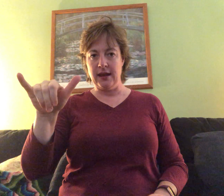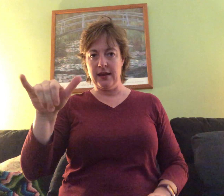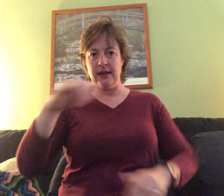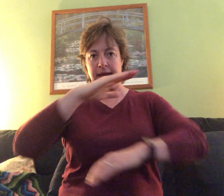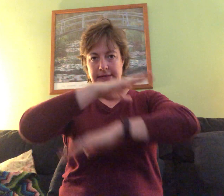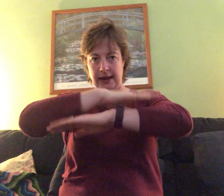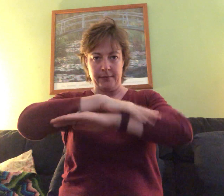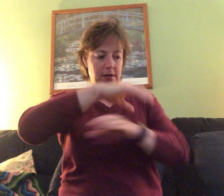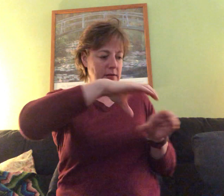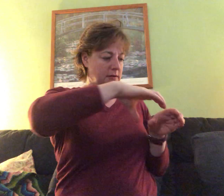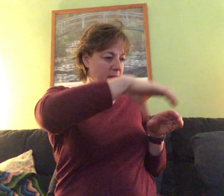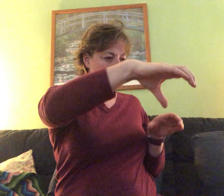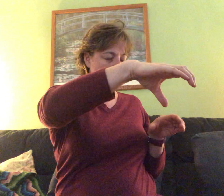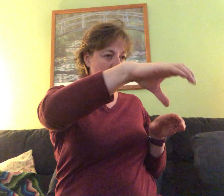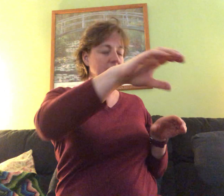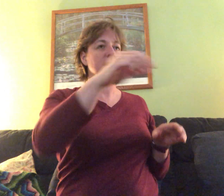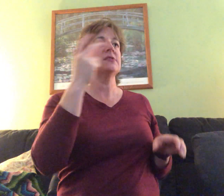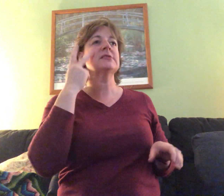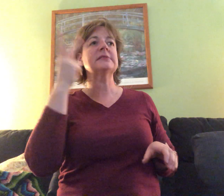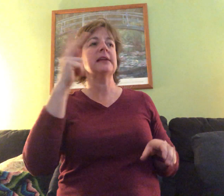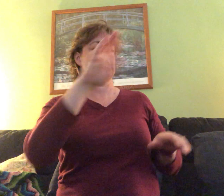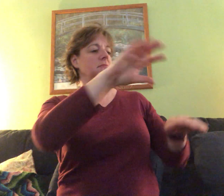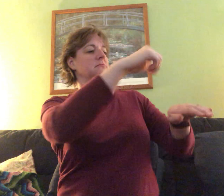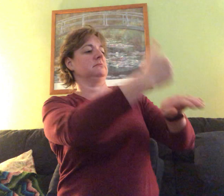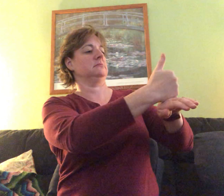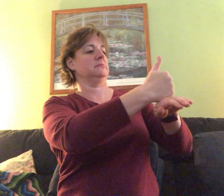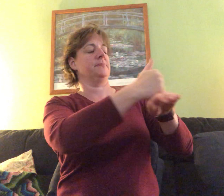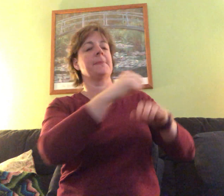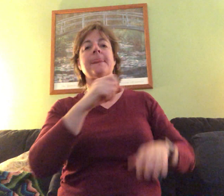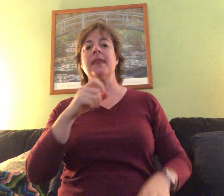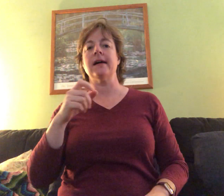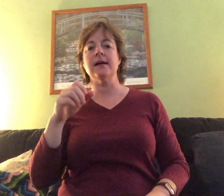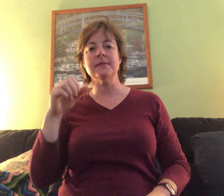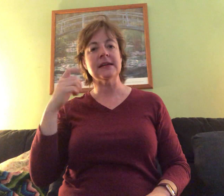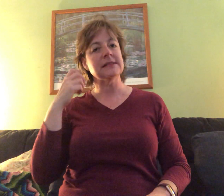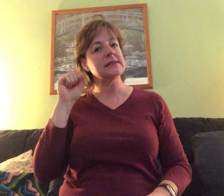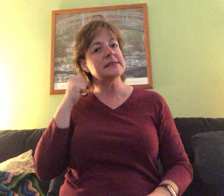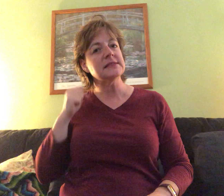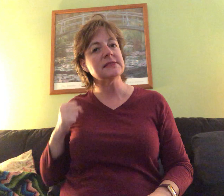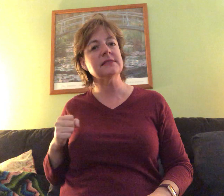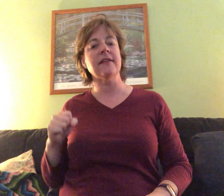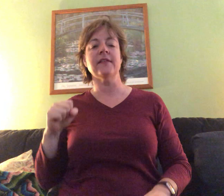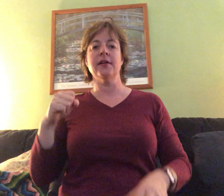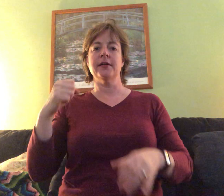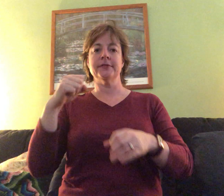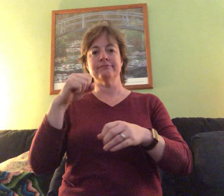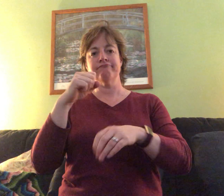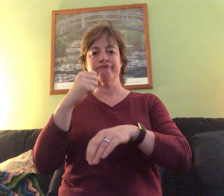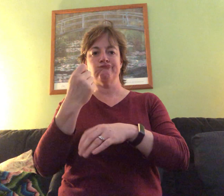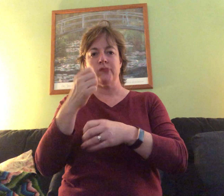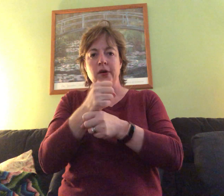And it's a beautiful room with lots of prints, botanical prints that were popular in Victorian